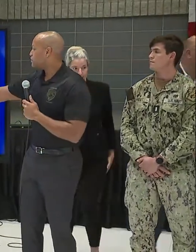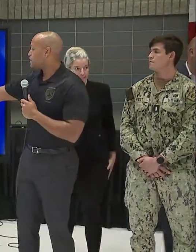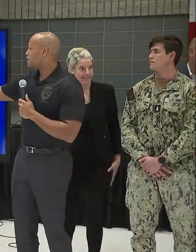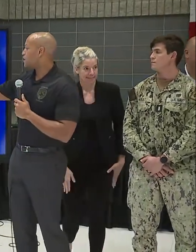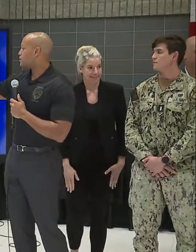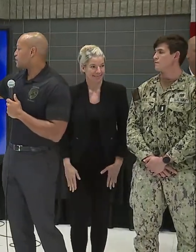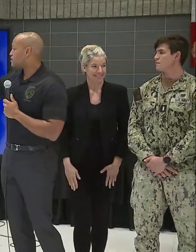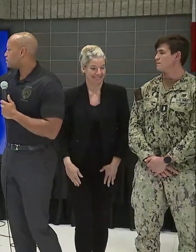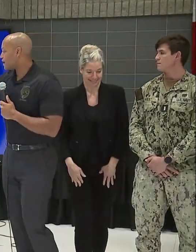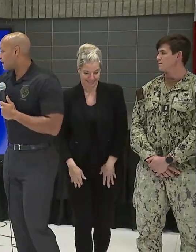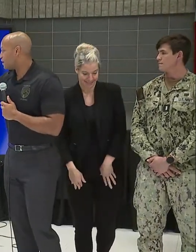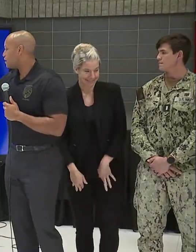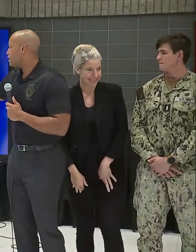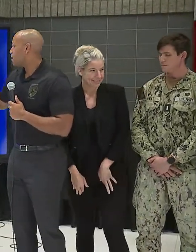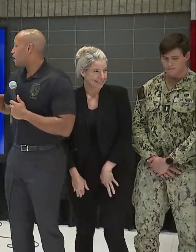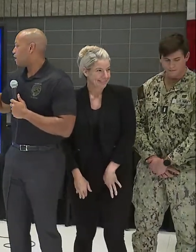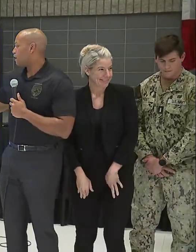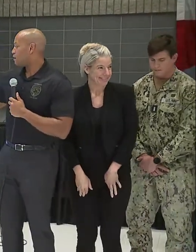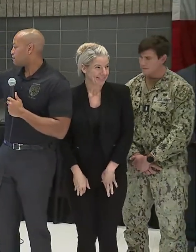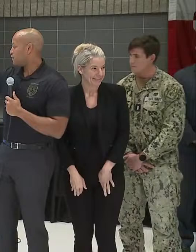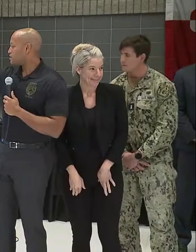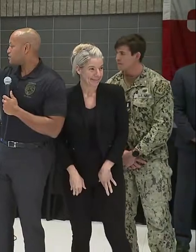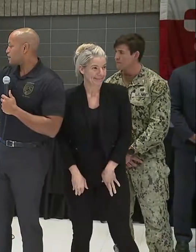So as you see here,